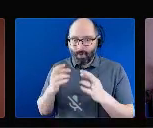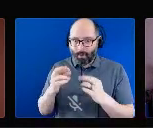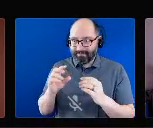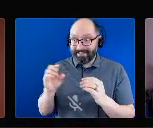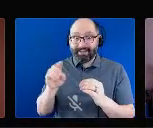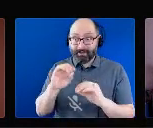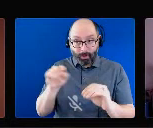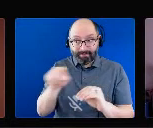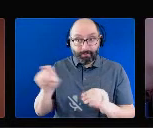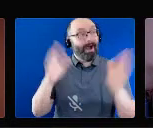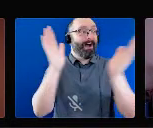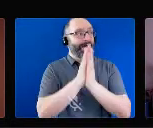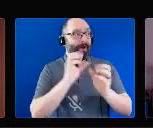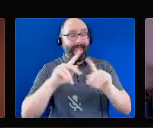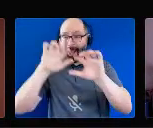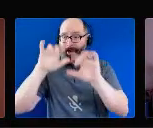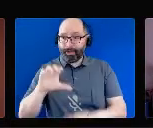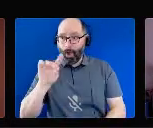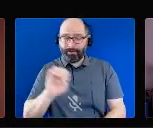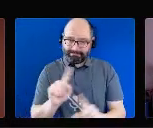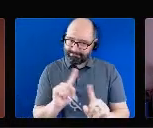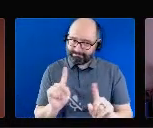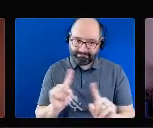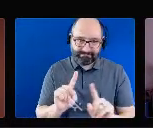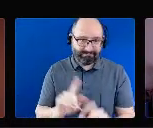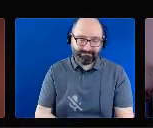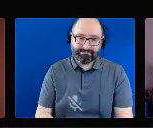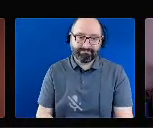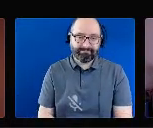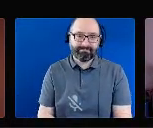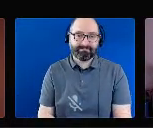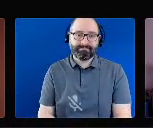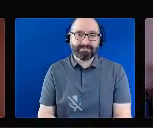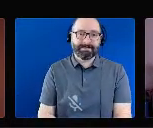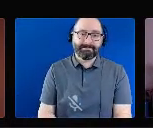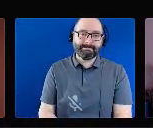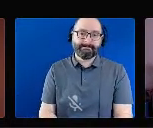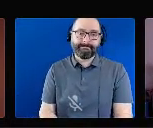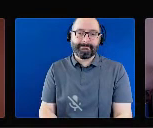And I think